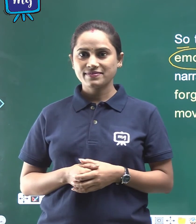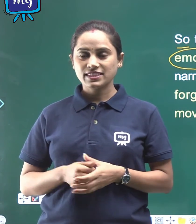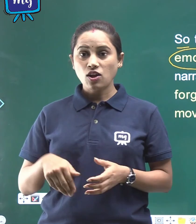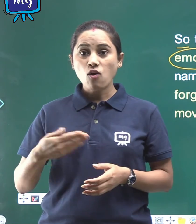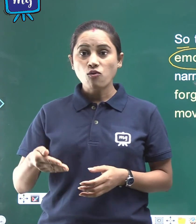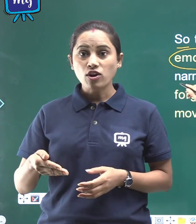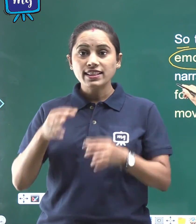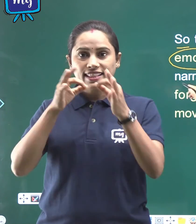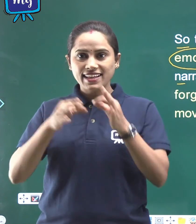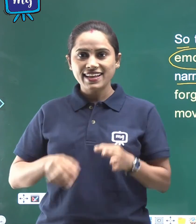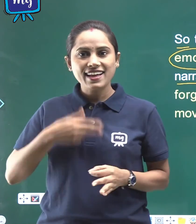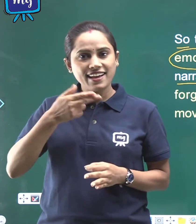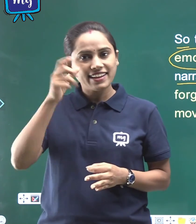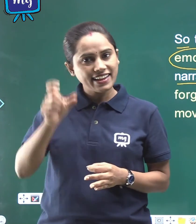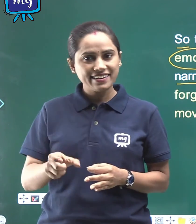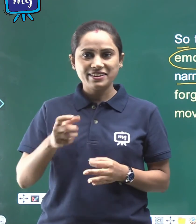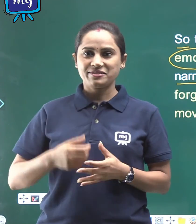for the narrator.